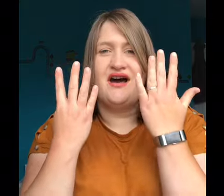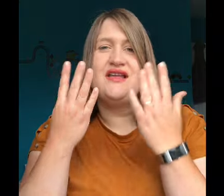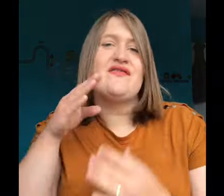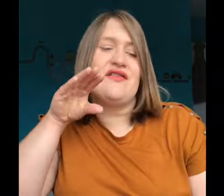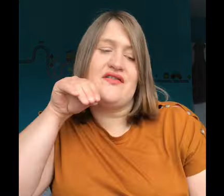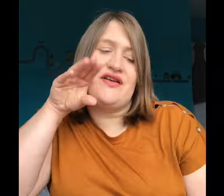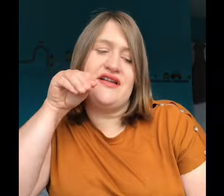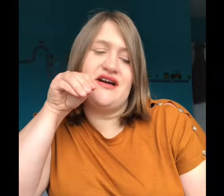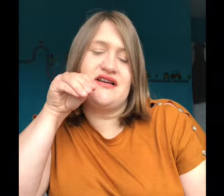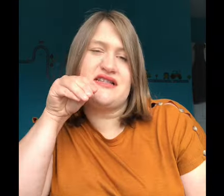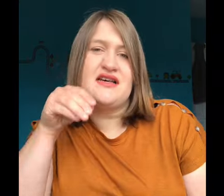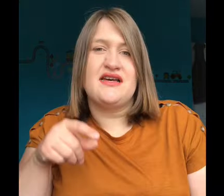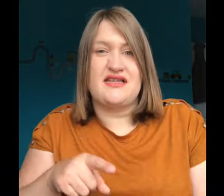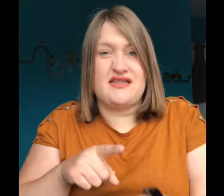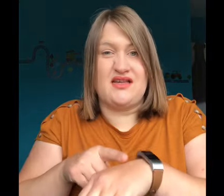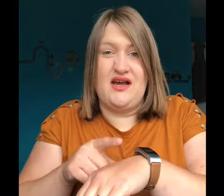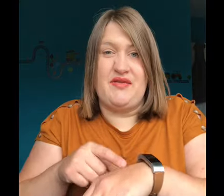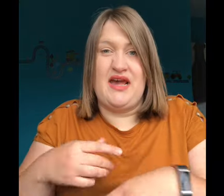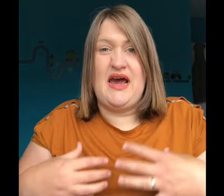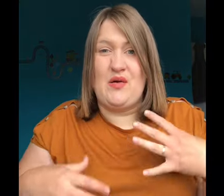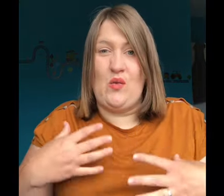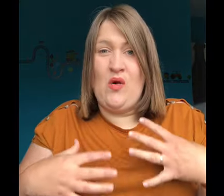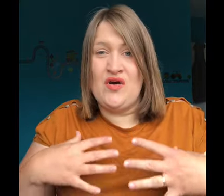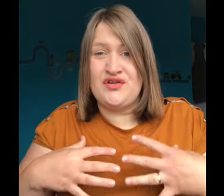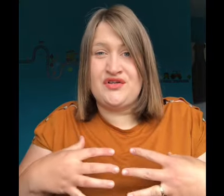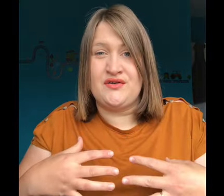Nine fluffy ducks, it's time they had a wash.